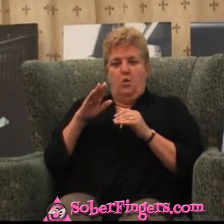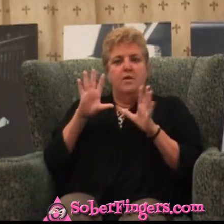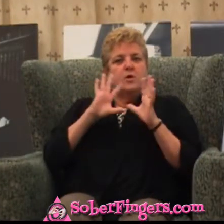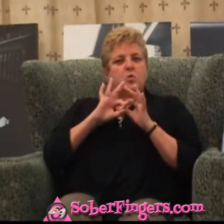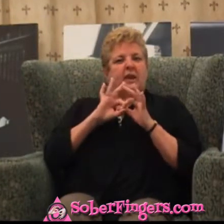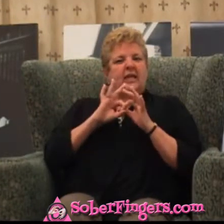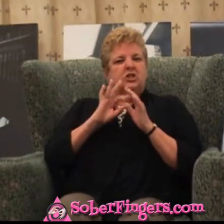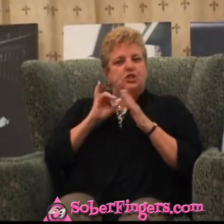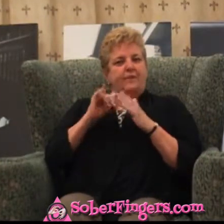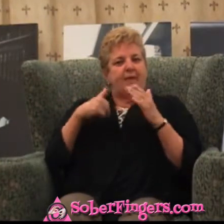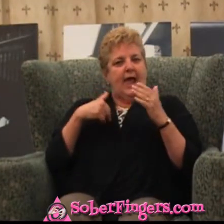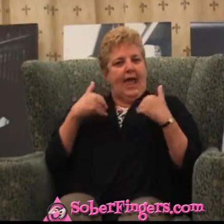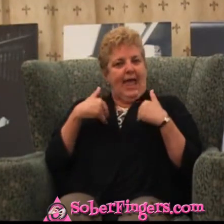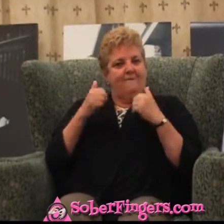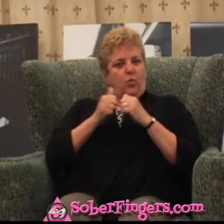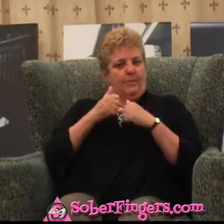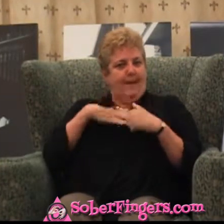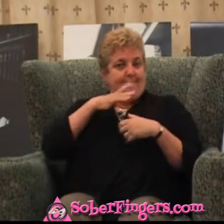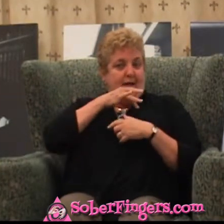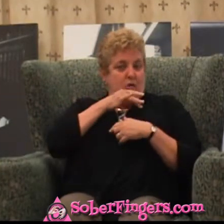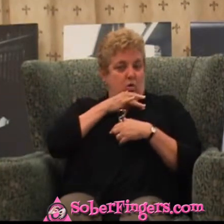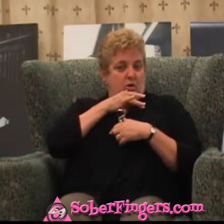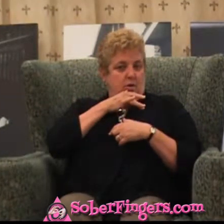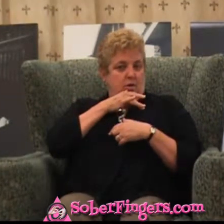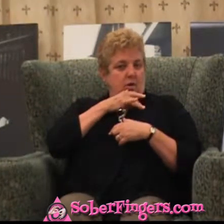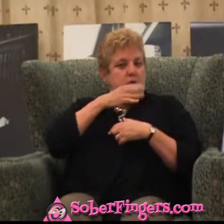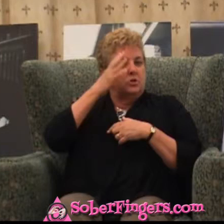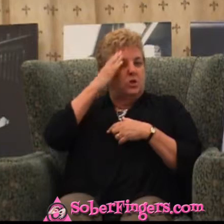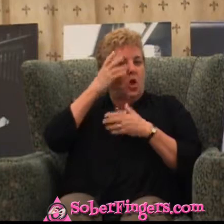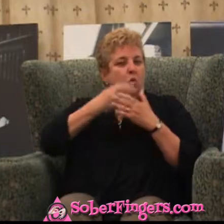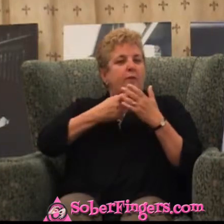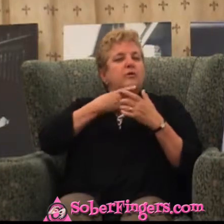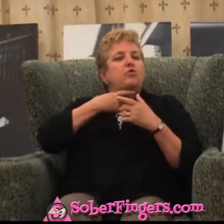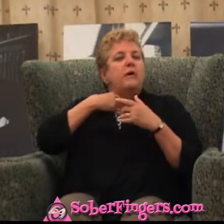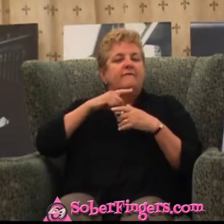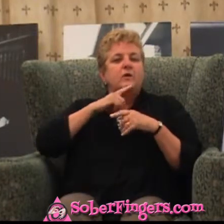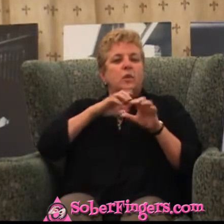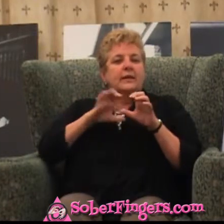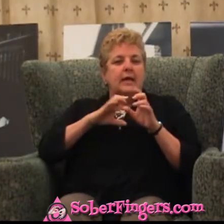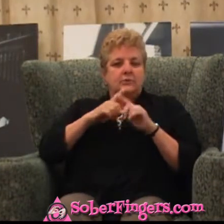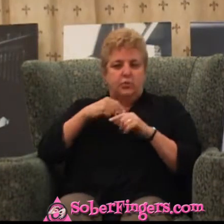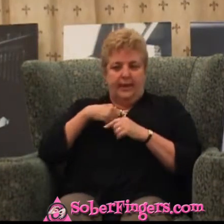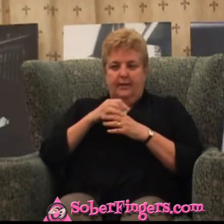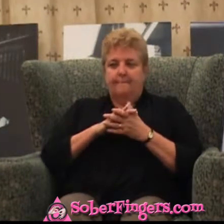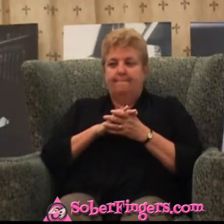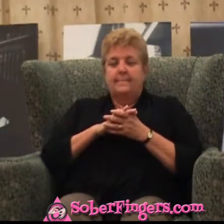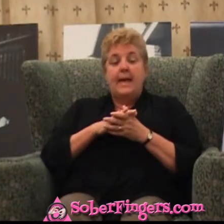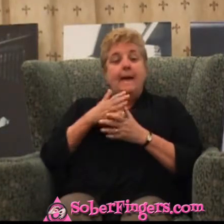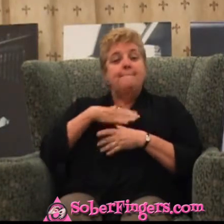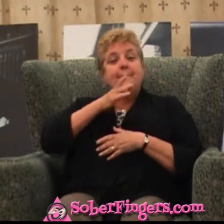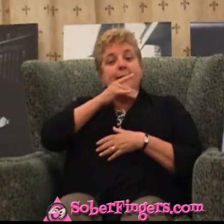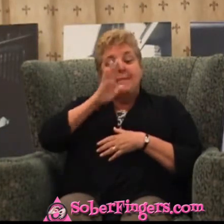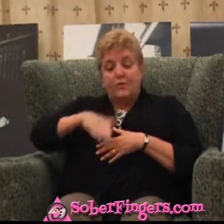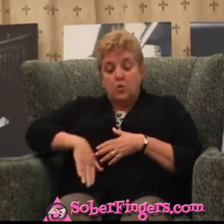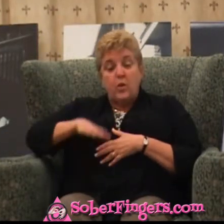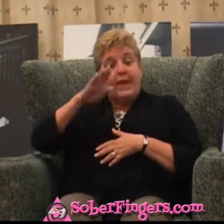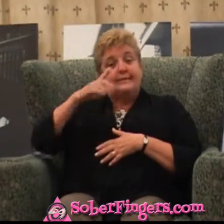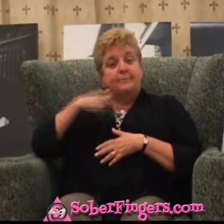I had with my mother, to know what the craving really does to me. My mother raised me and my 5